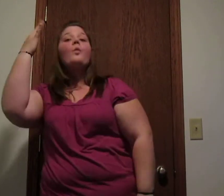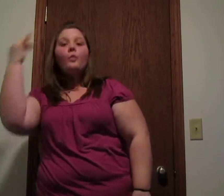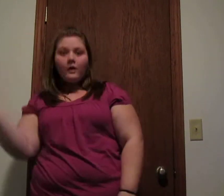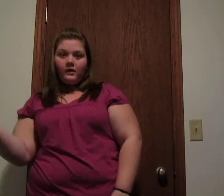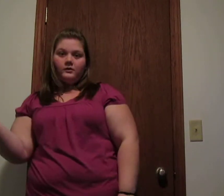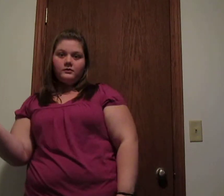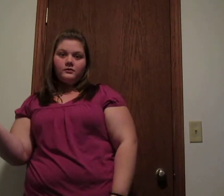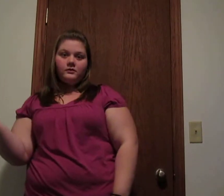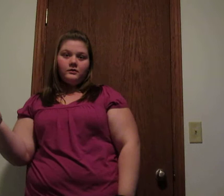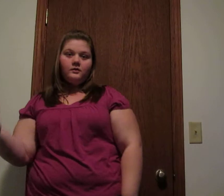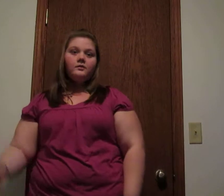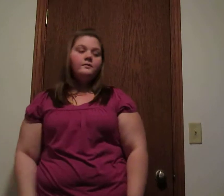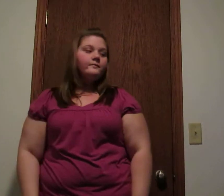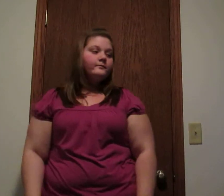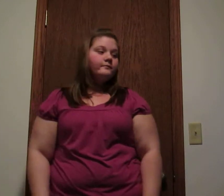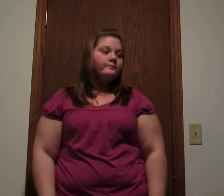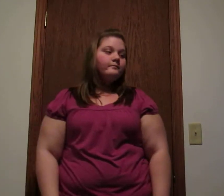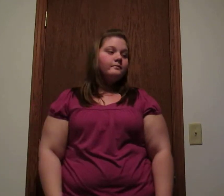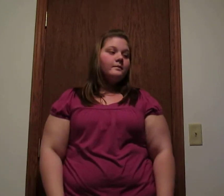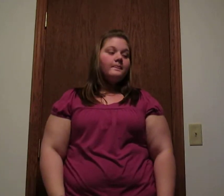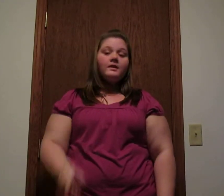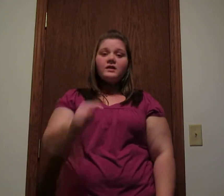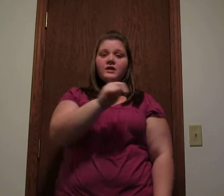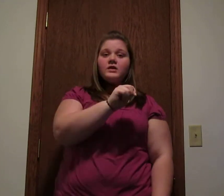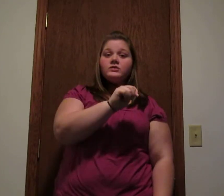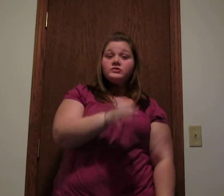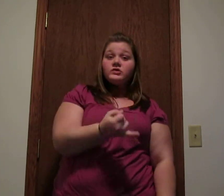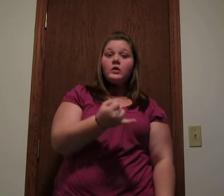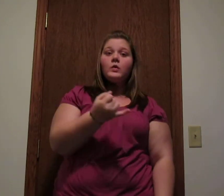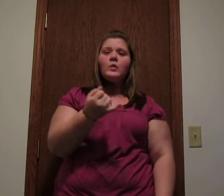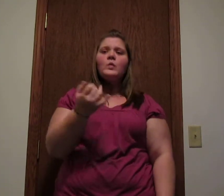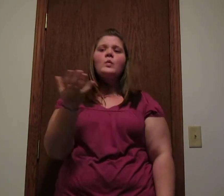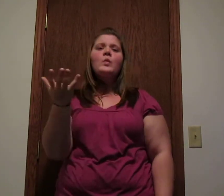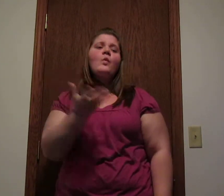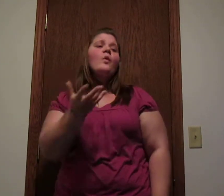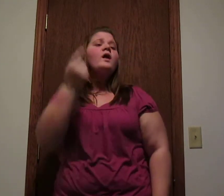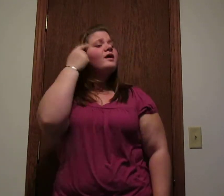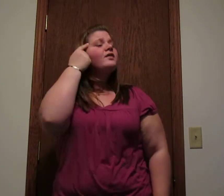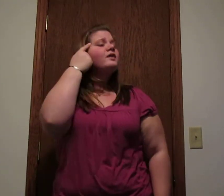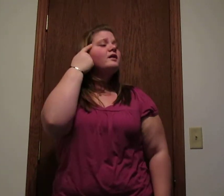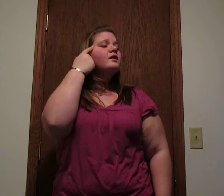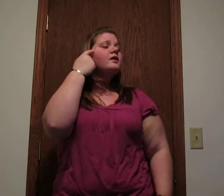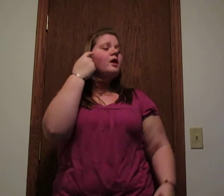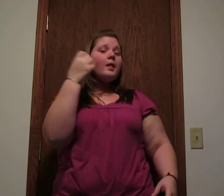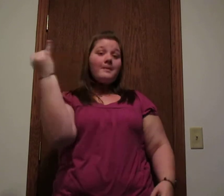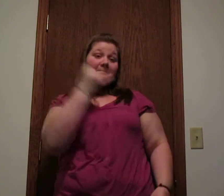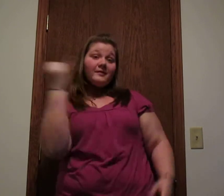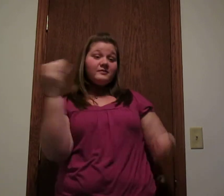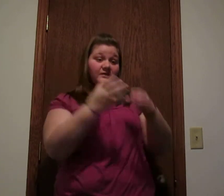This is my question and TJ, what do you think? If I take this test again, and right now, I can pick it up and feel it's got water on the outside